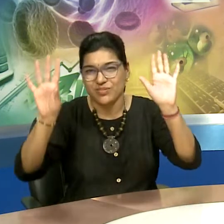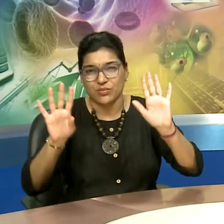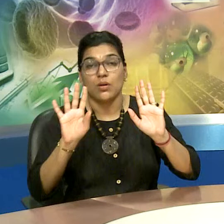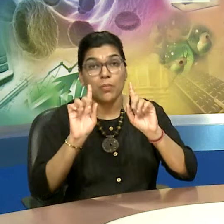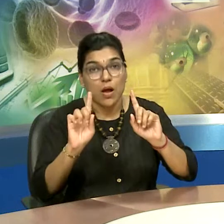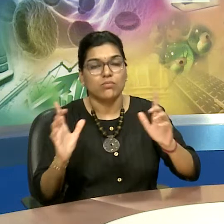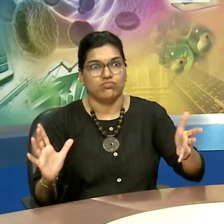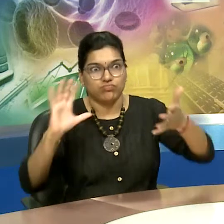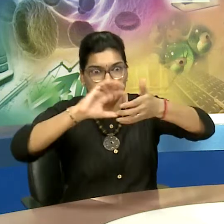Indian